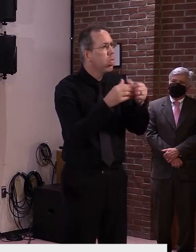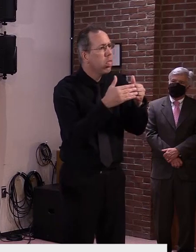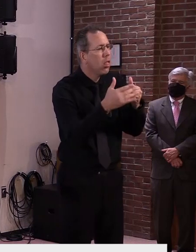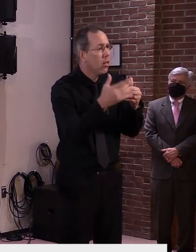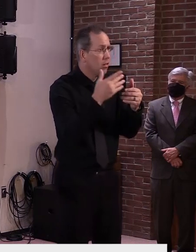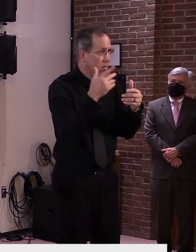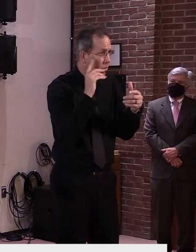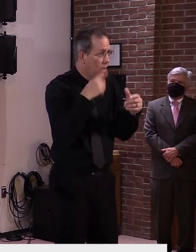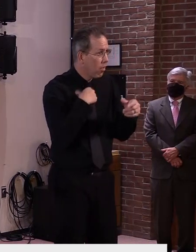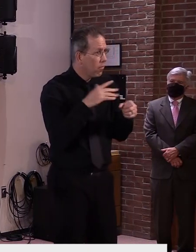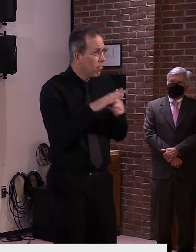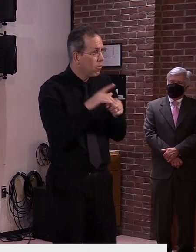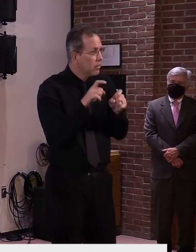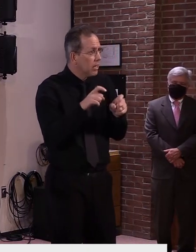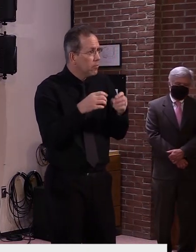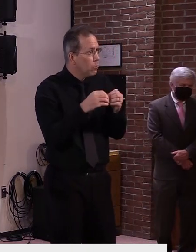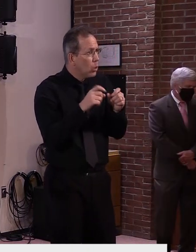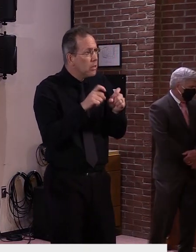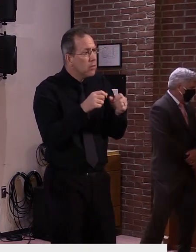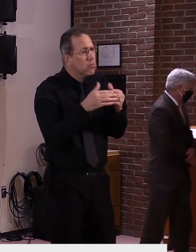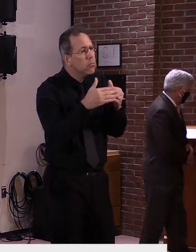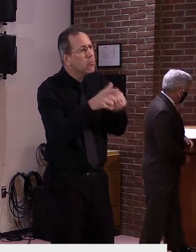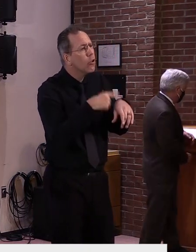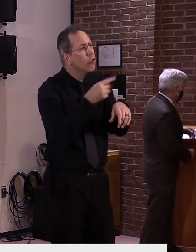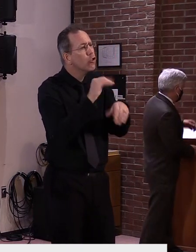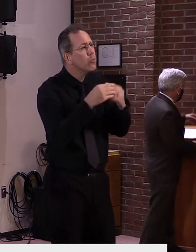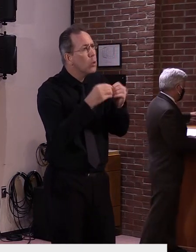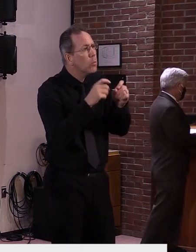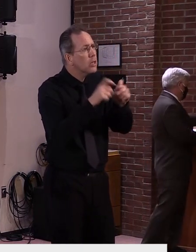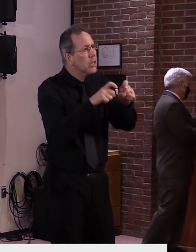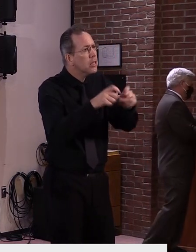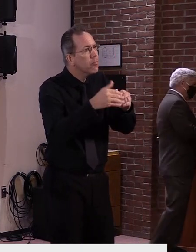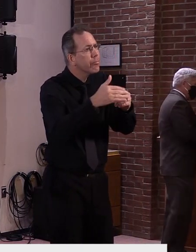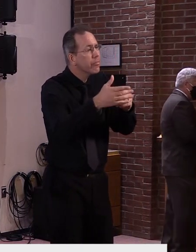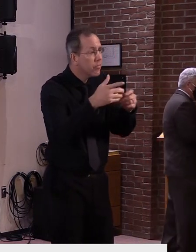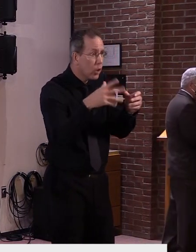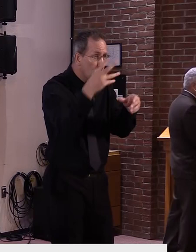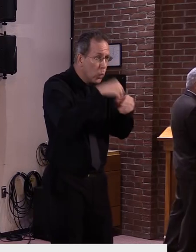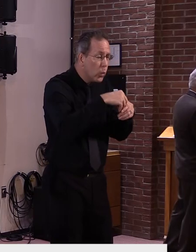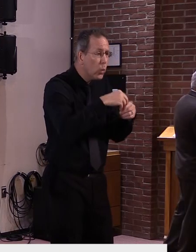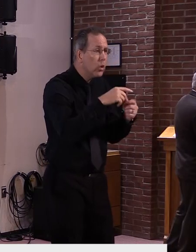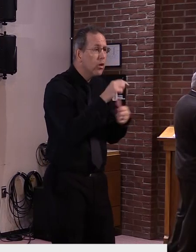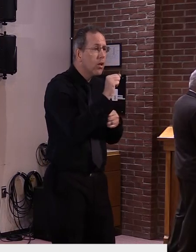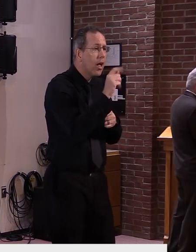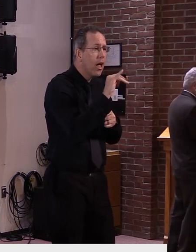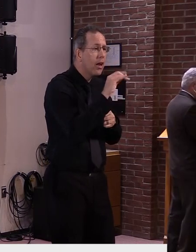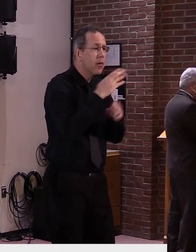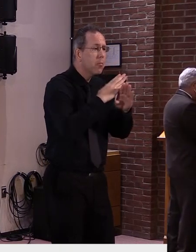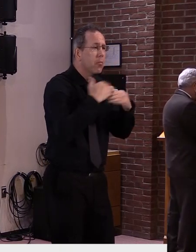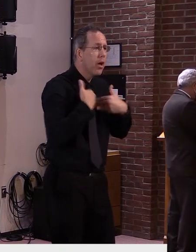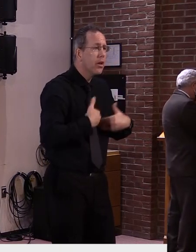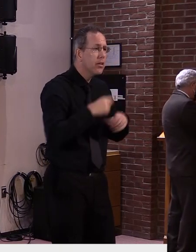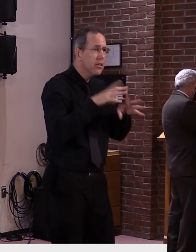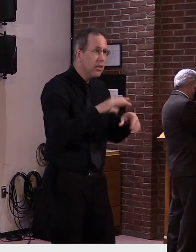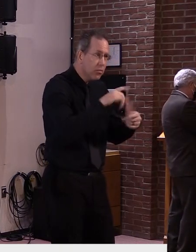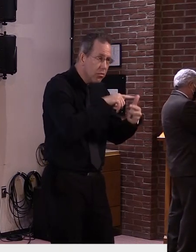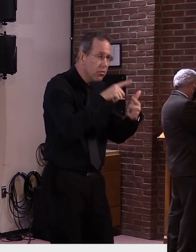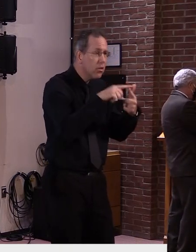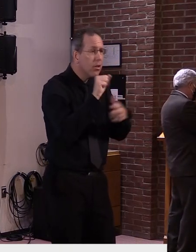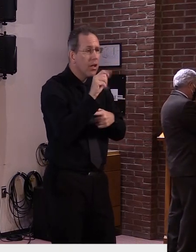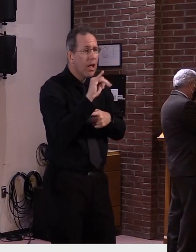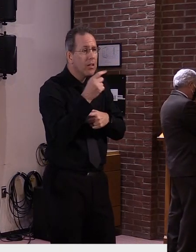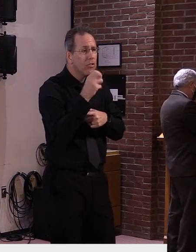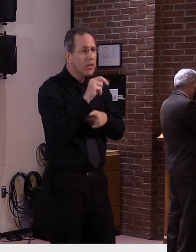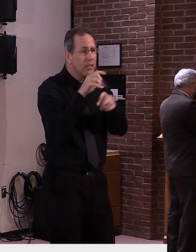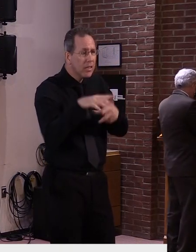say that we've evolved in many different ways, and we've accepted different platforms. And what Dr. Levine has